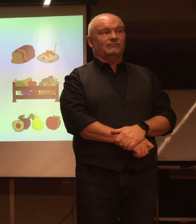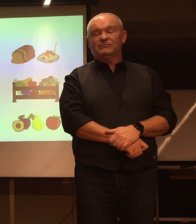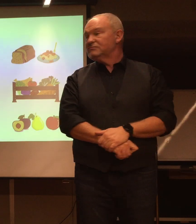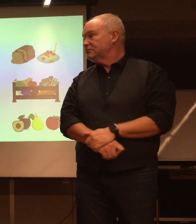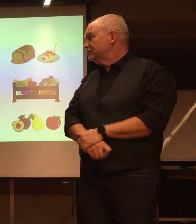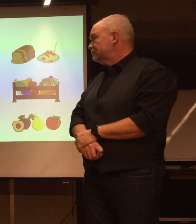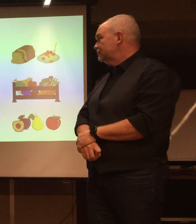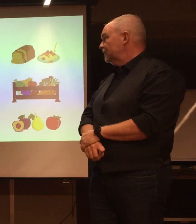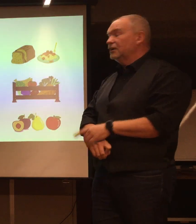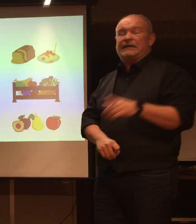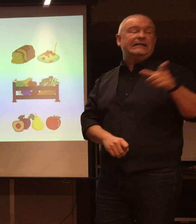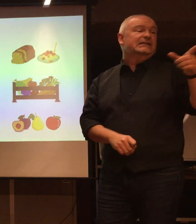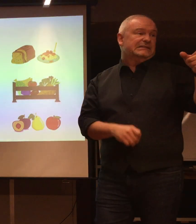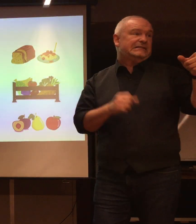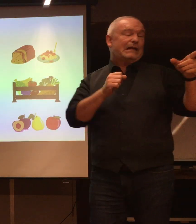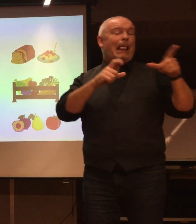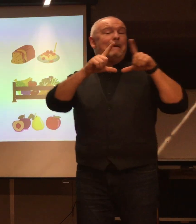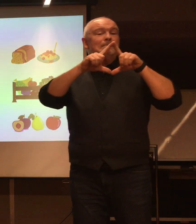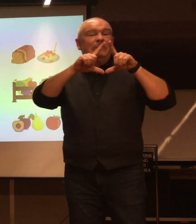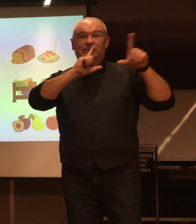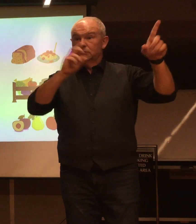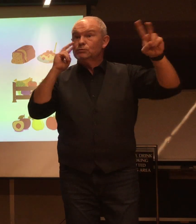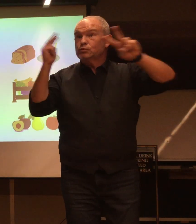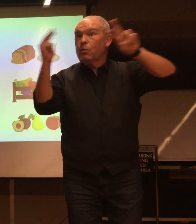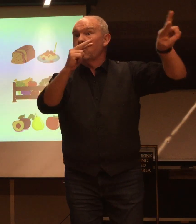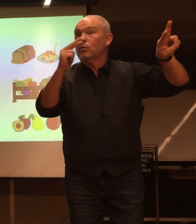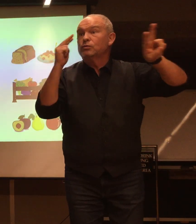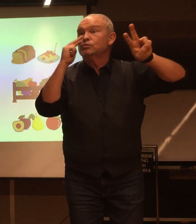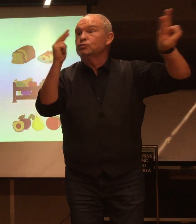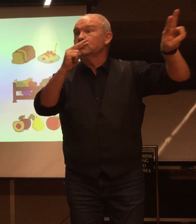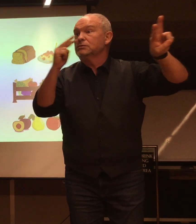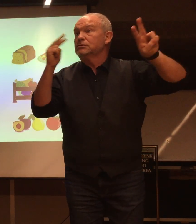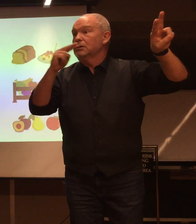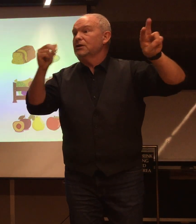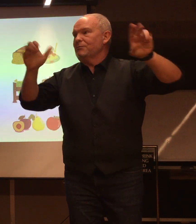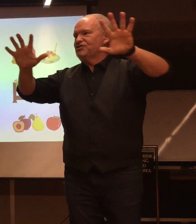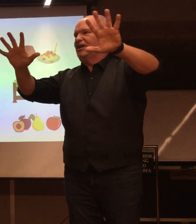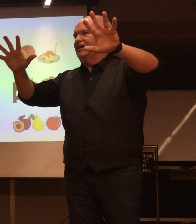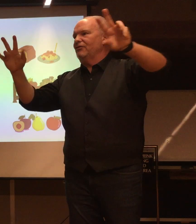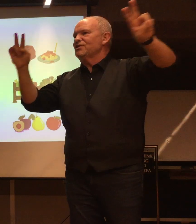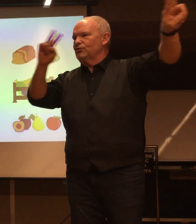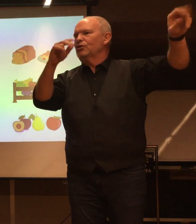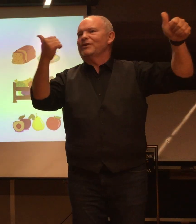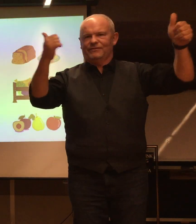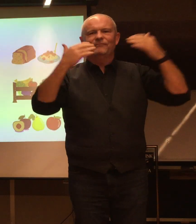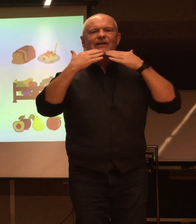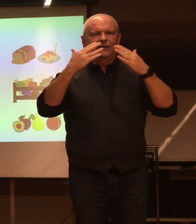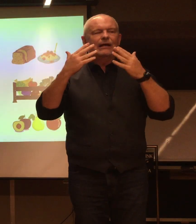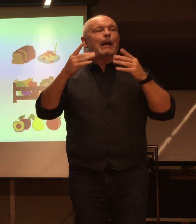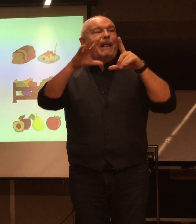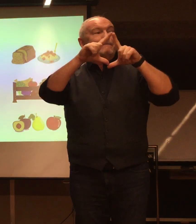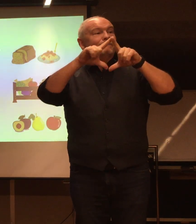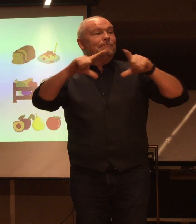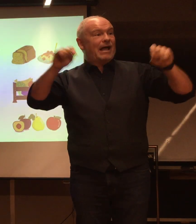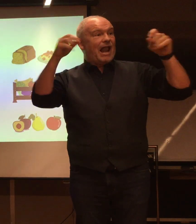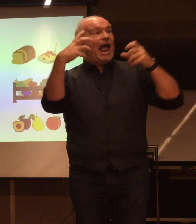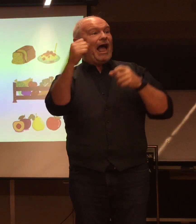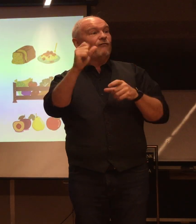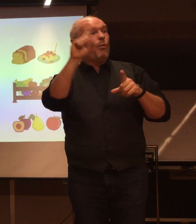that's right? Yeah, so bananas have something called potassium. I'm just checking As everyone you saw the know. question. Yeah.